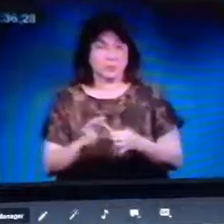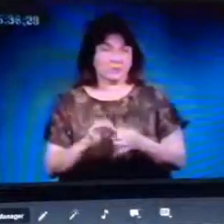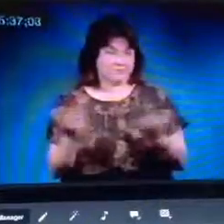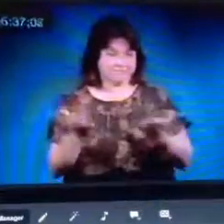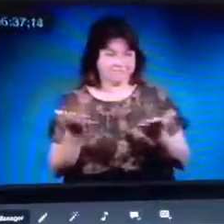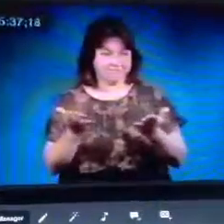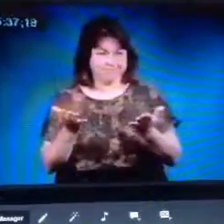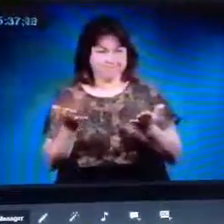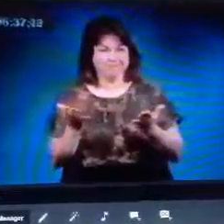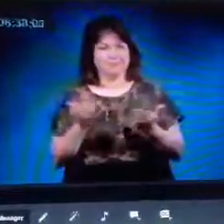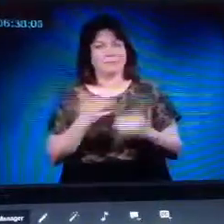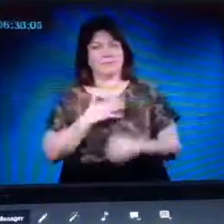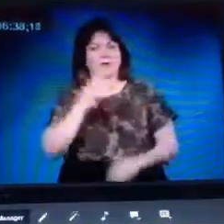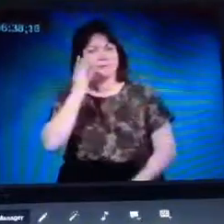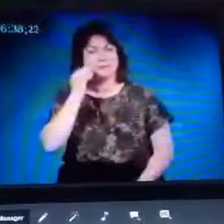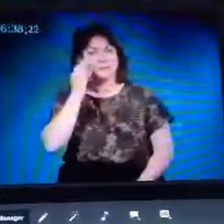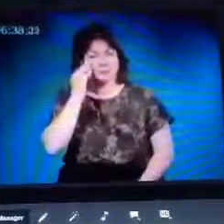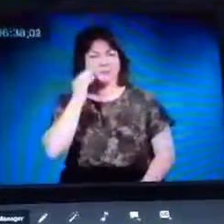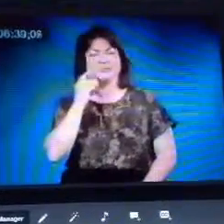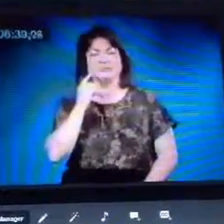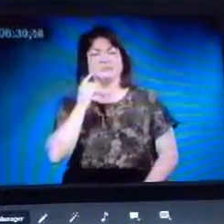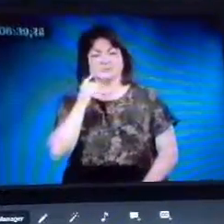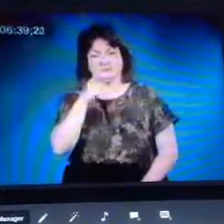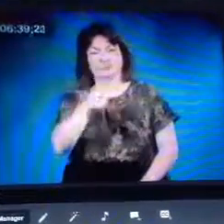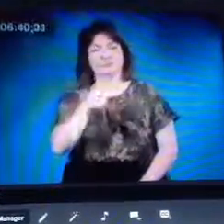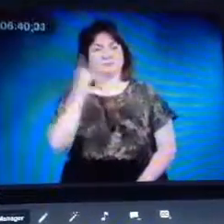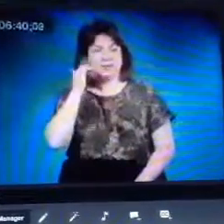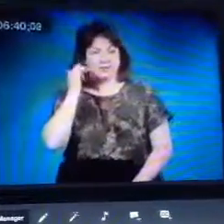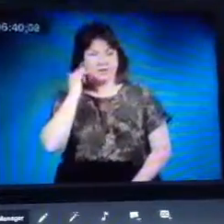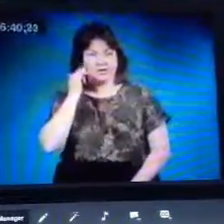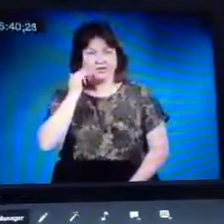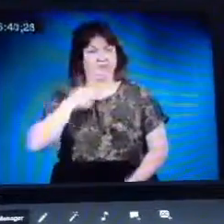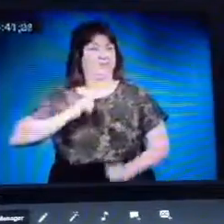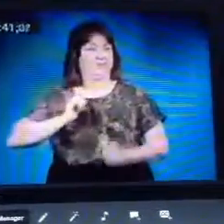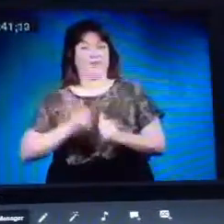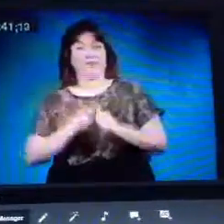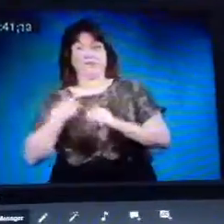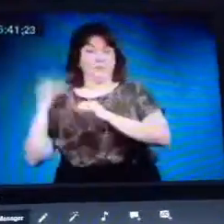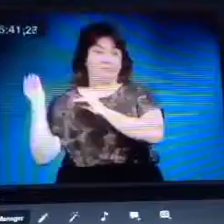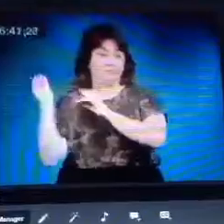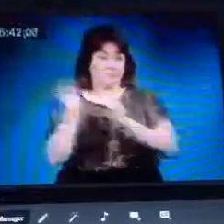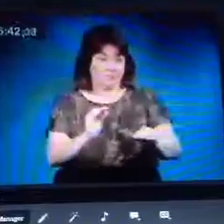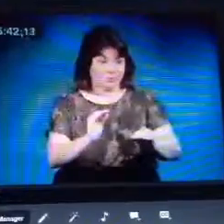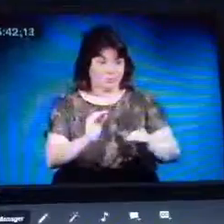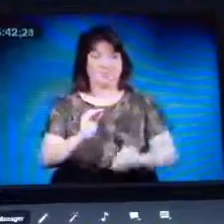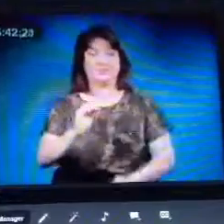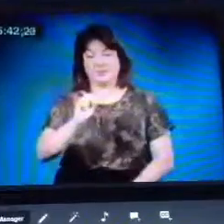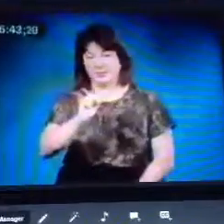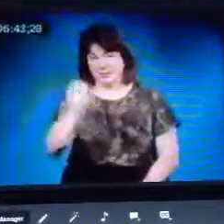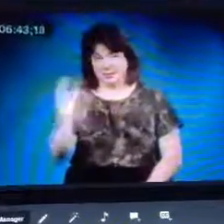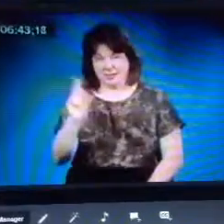I'm going to tell you a story about something. An experience I had in California. It was my first time I